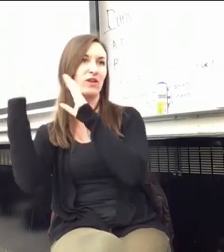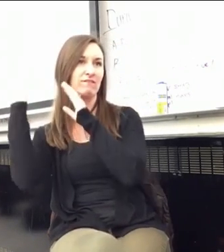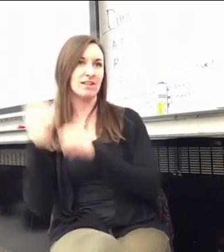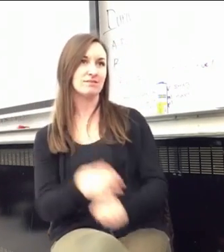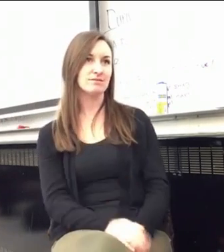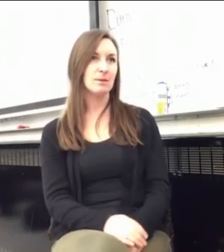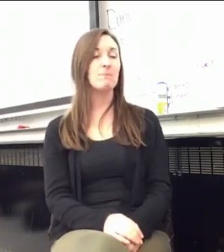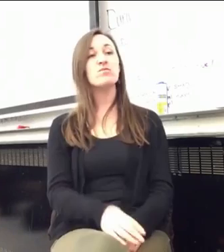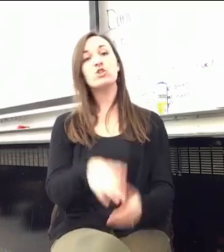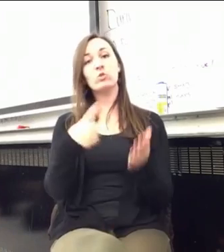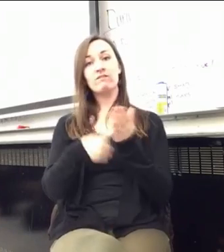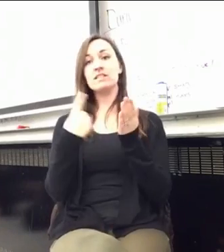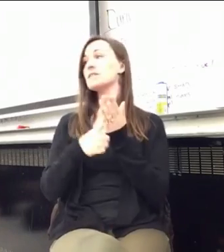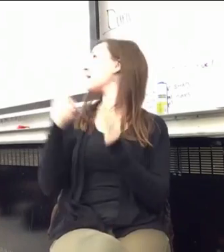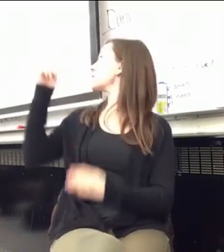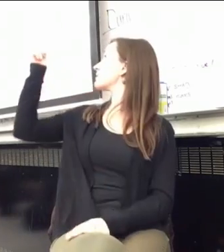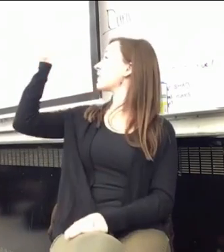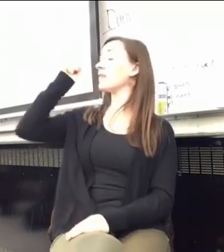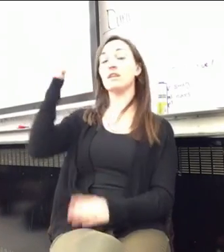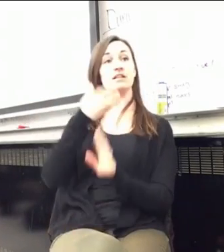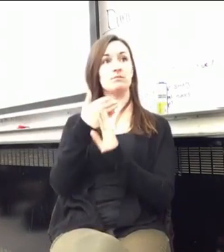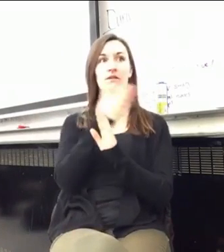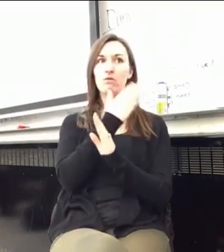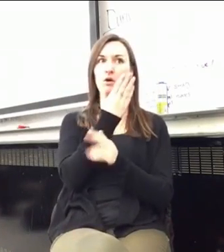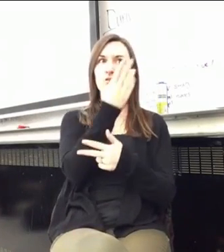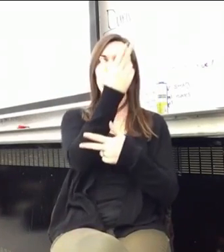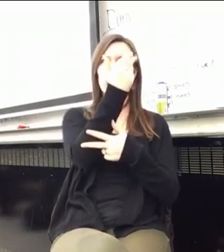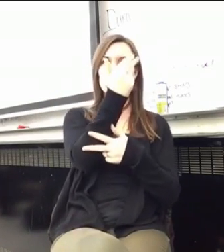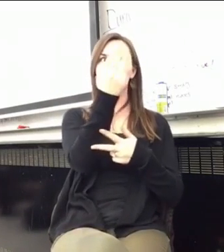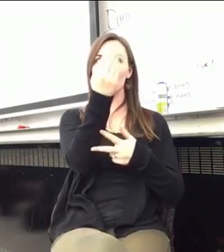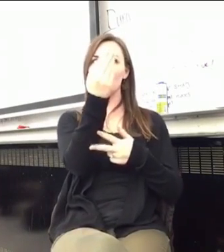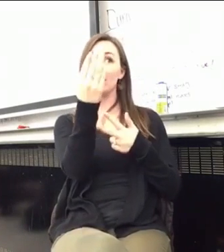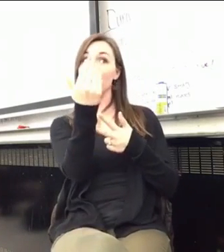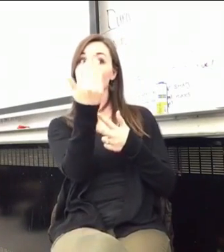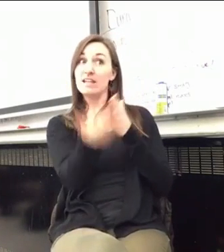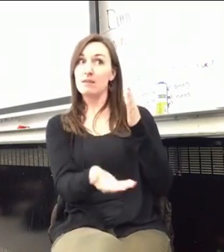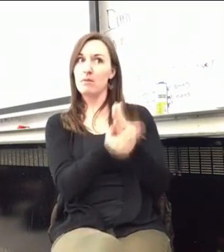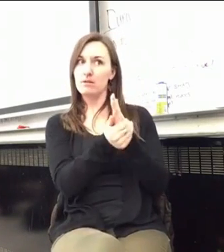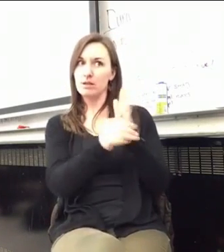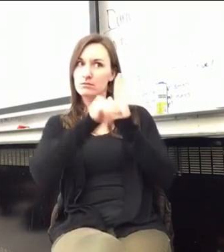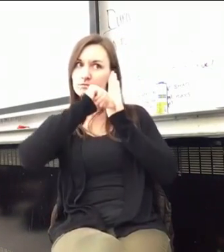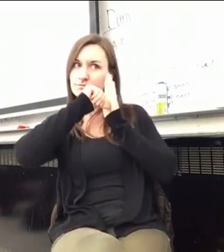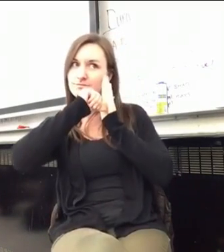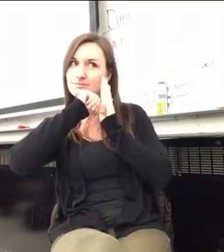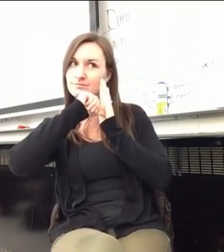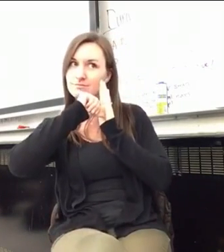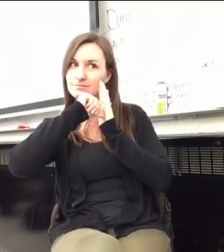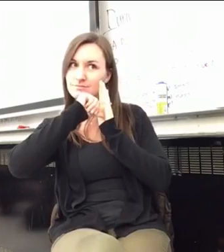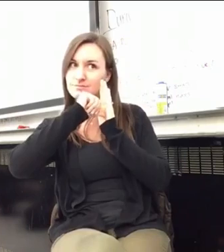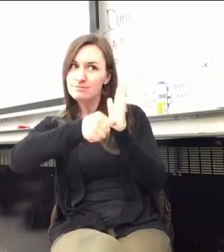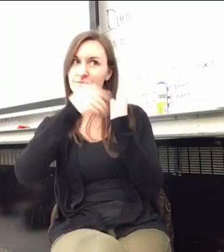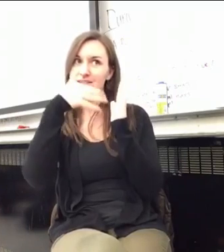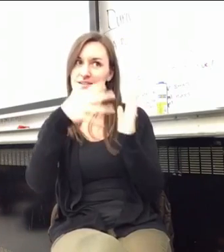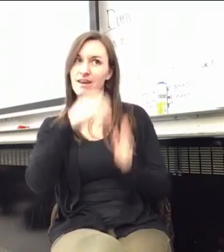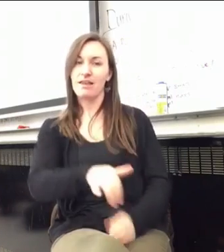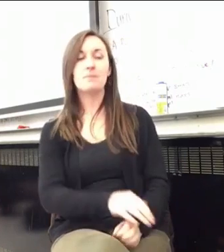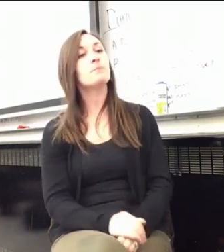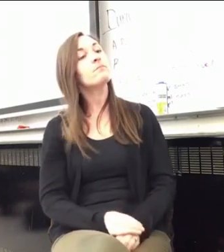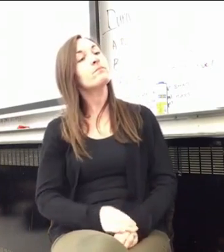about these before, so as a reminder, don't forget it. Don't forget it. Okay?